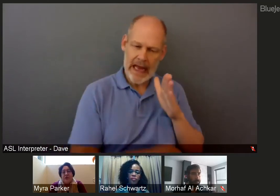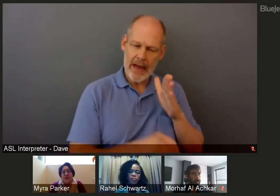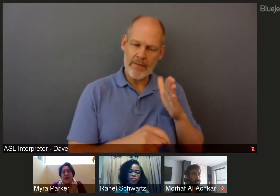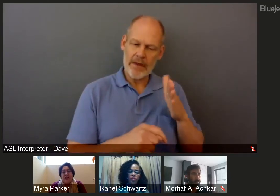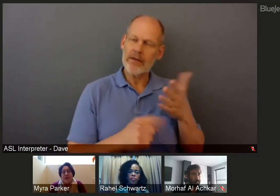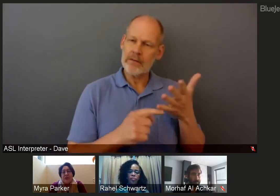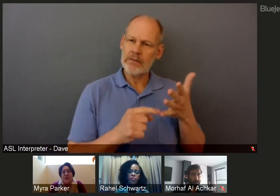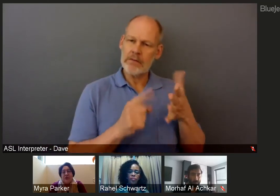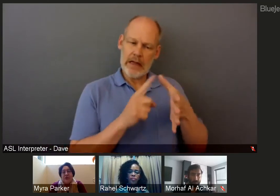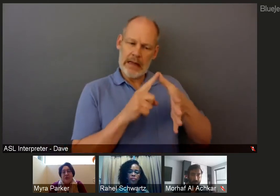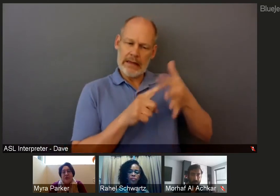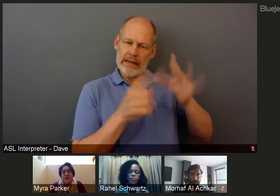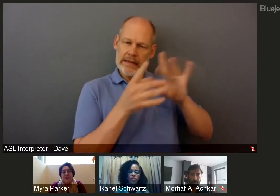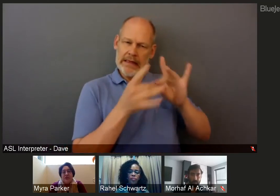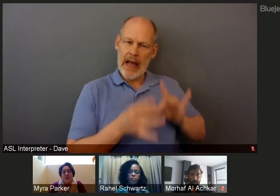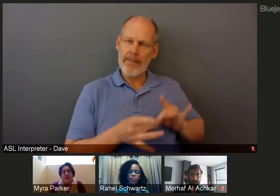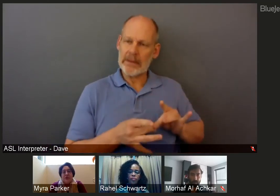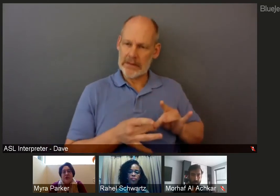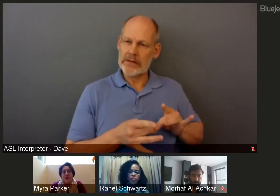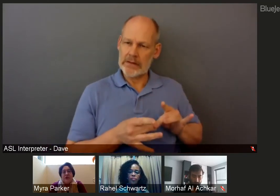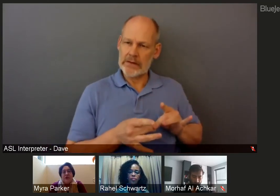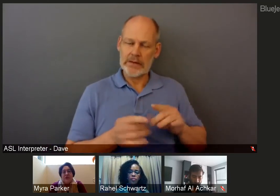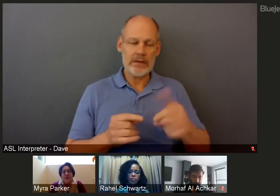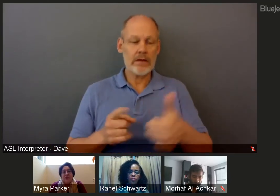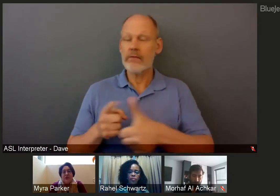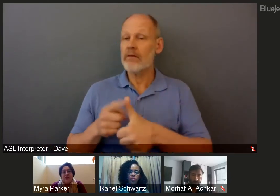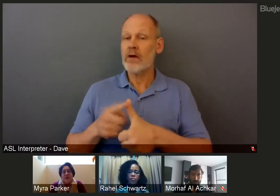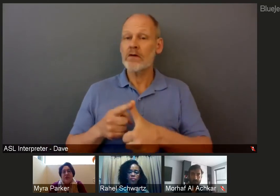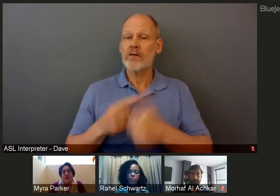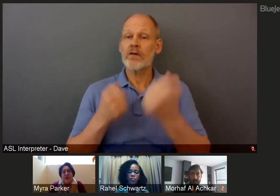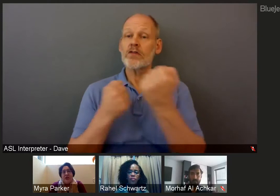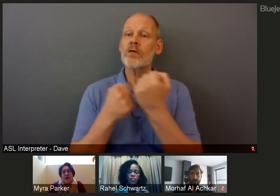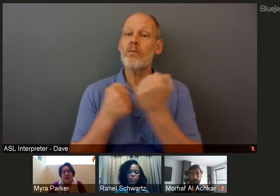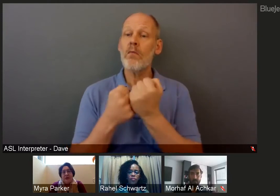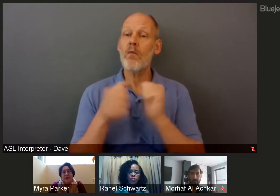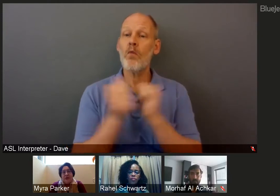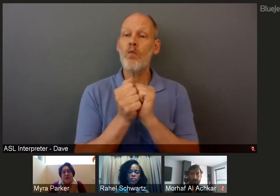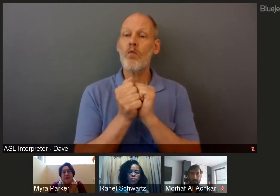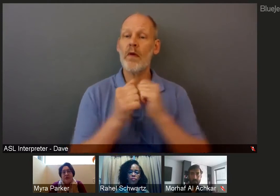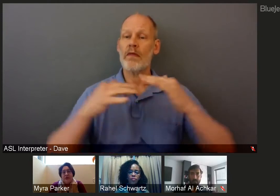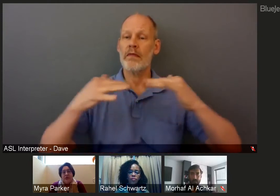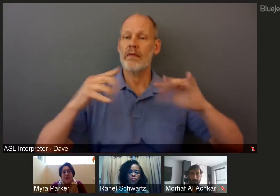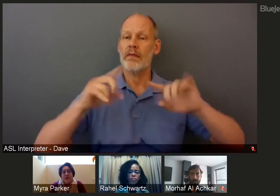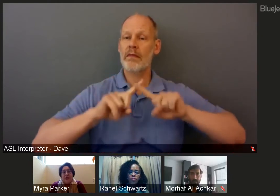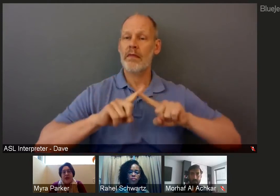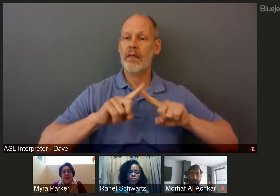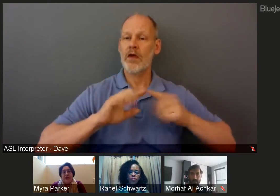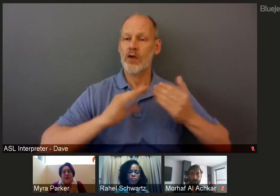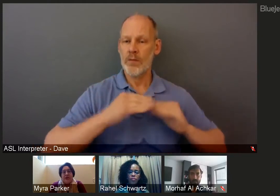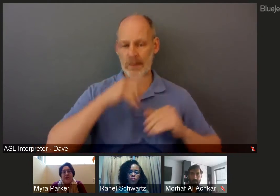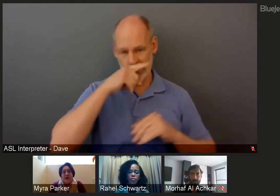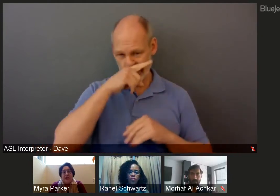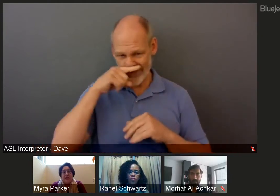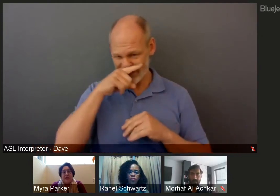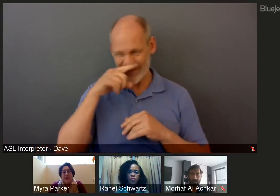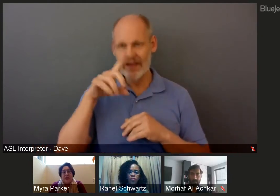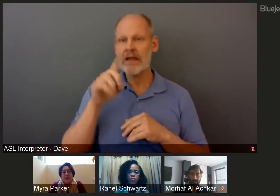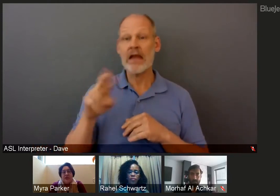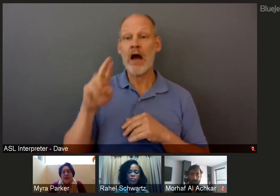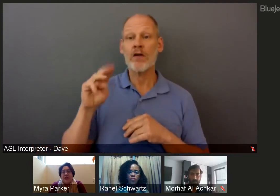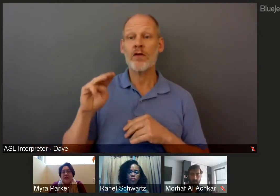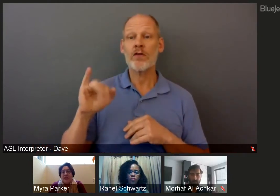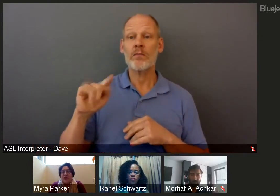able to provide the appropriate supports to diverse communities. Dr. Mitchell talked about